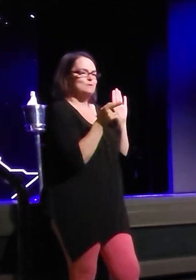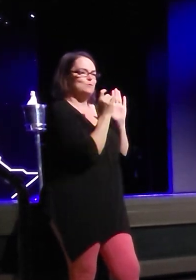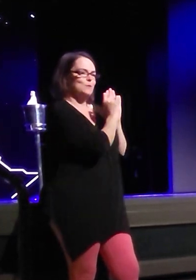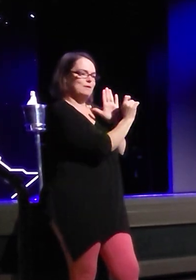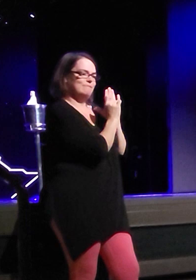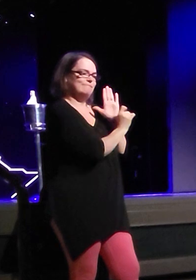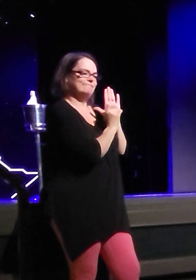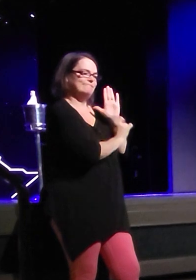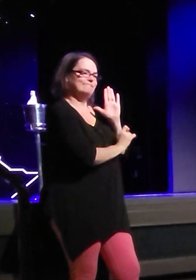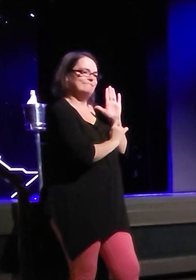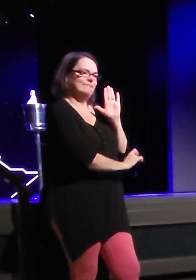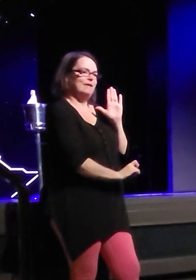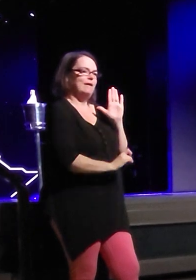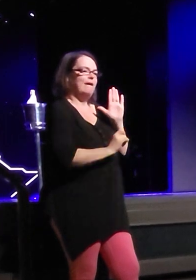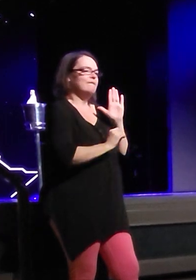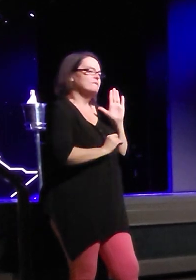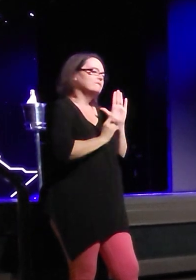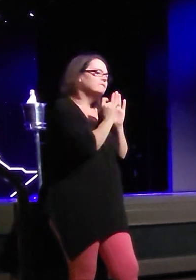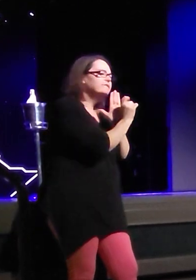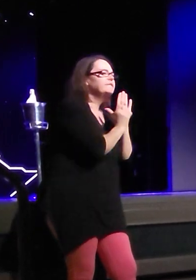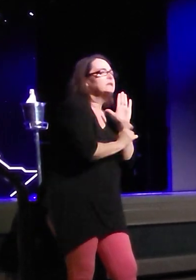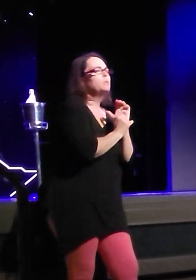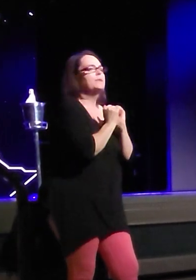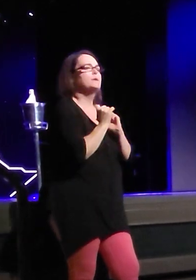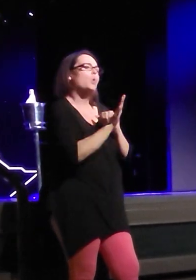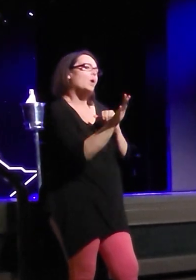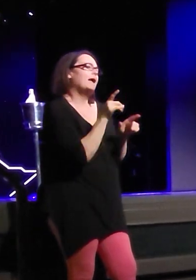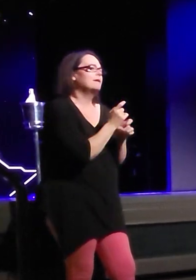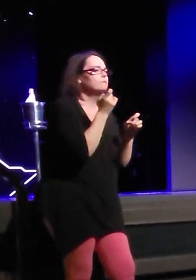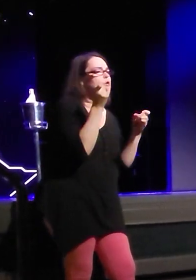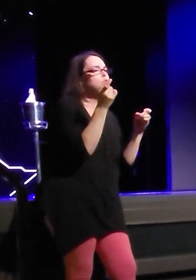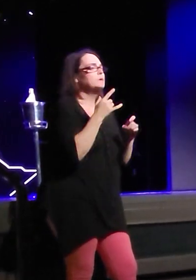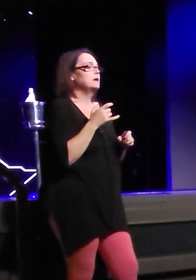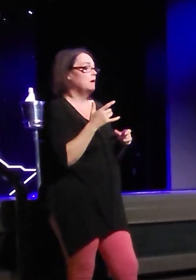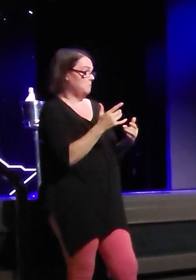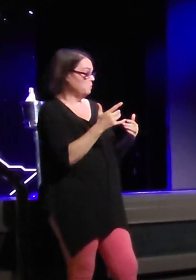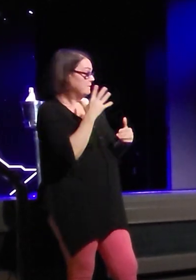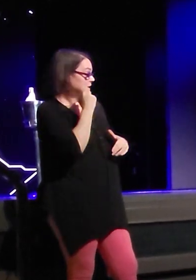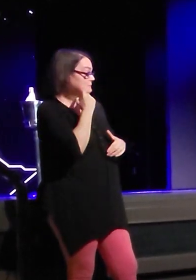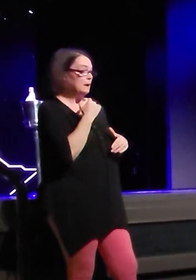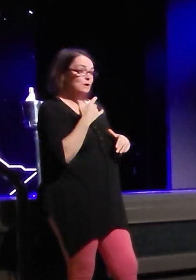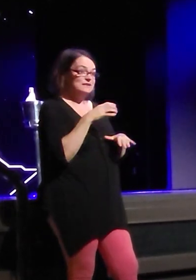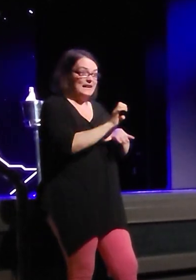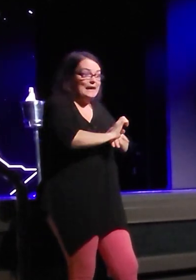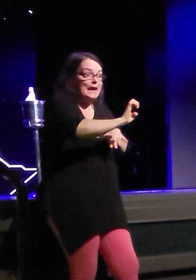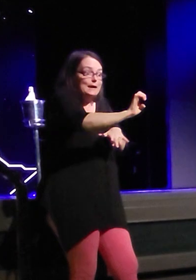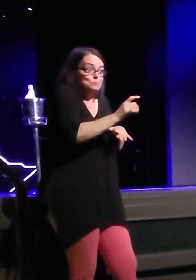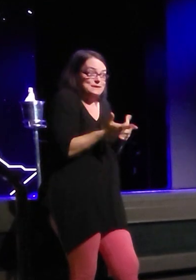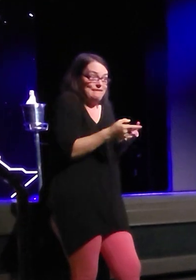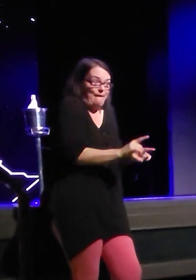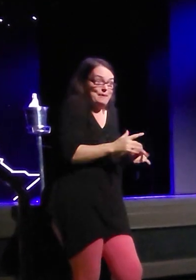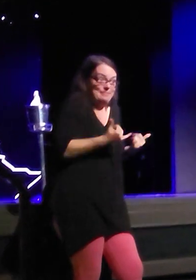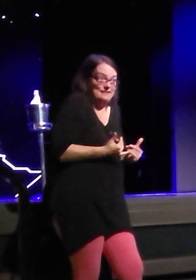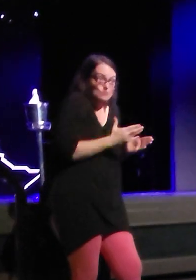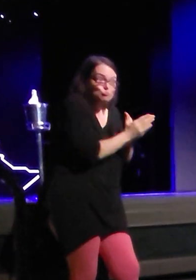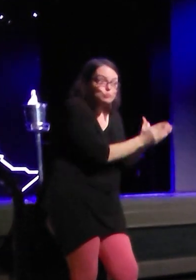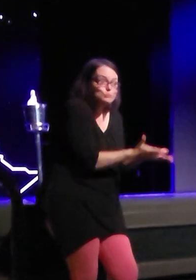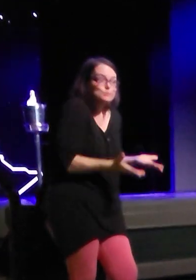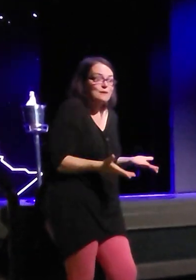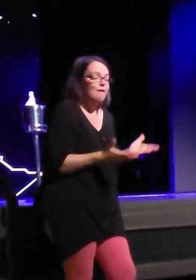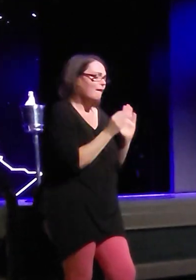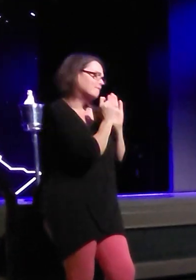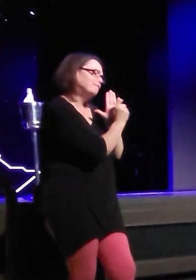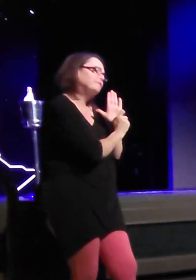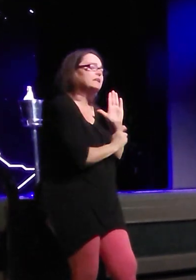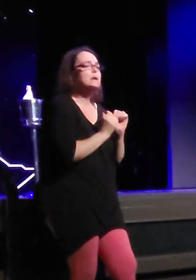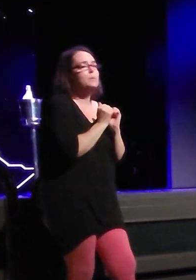Fill it with your anniversary. We have some engagements this cruise, congratulations. Fill it with your birthday, your